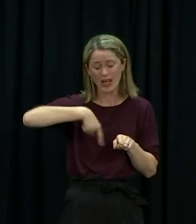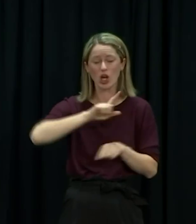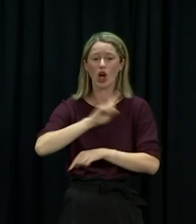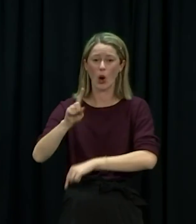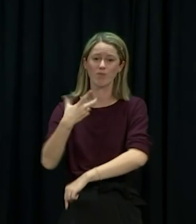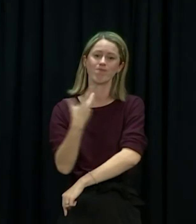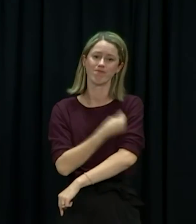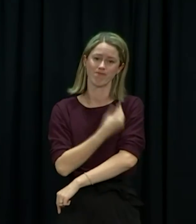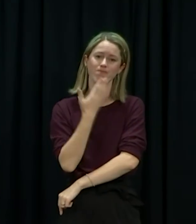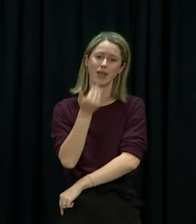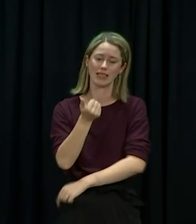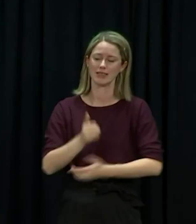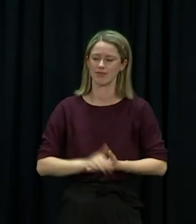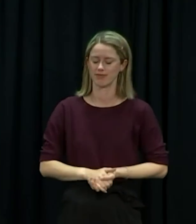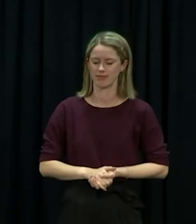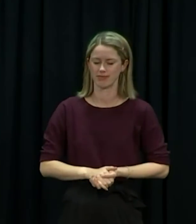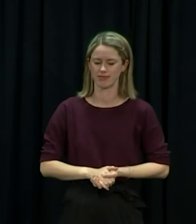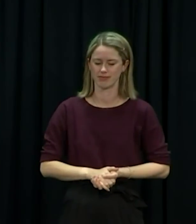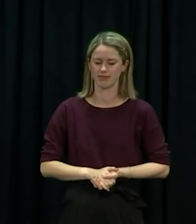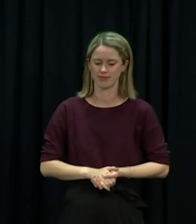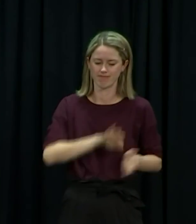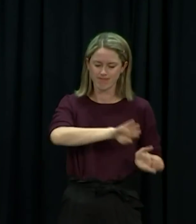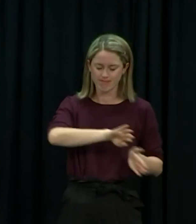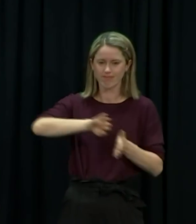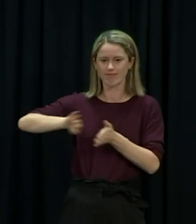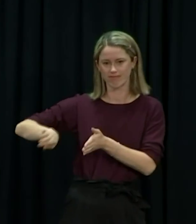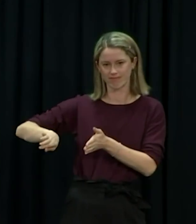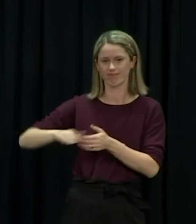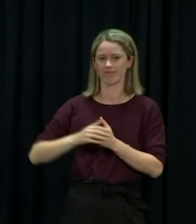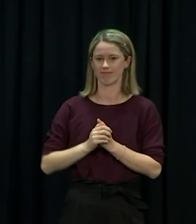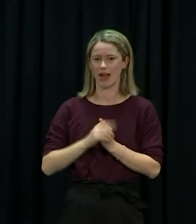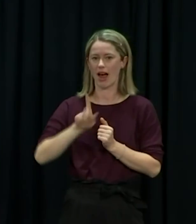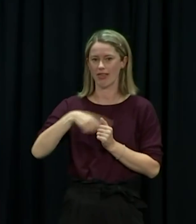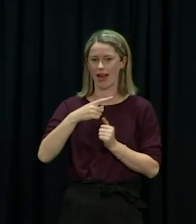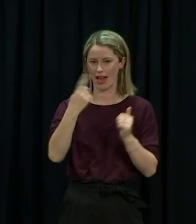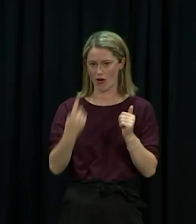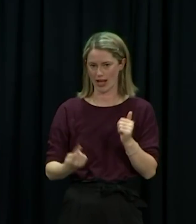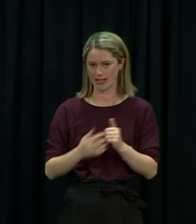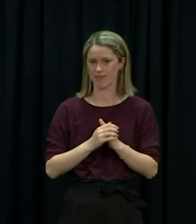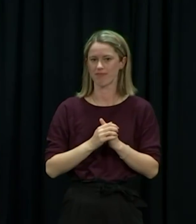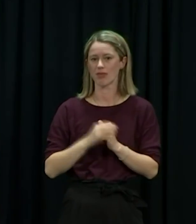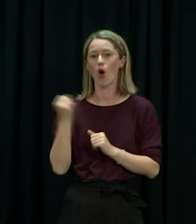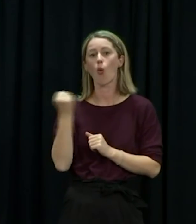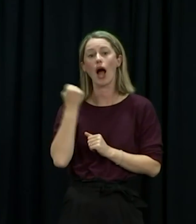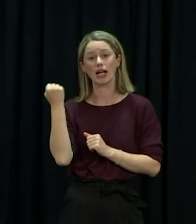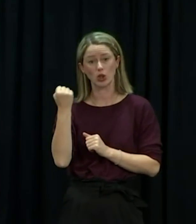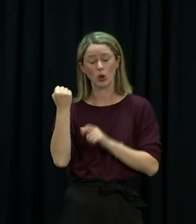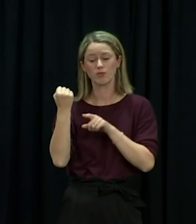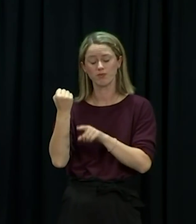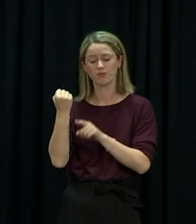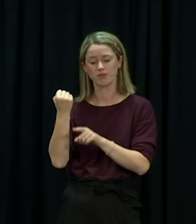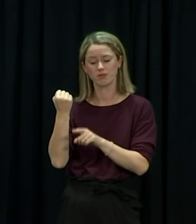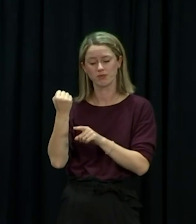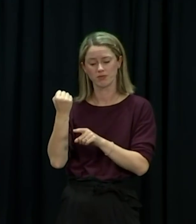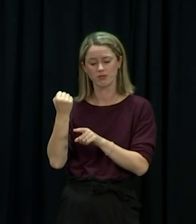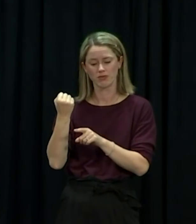be vaccinated? Now, onto our other regions and their restrictions. In the Waikato, we have a clear example of